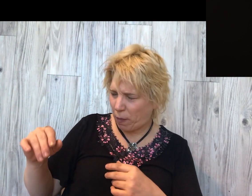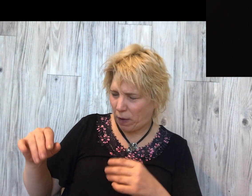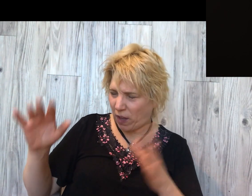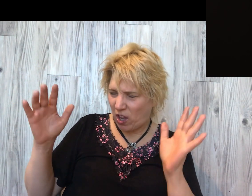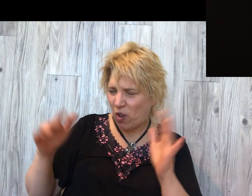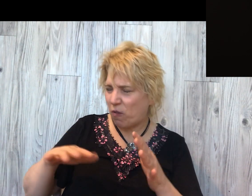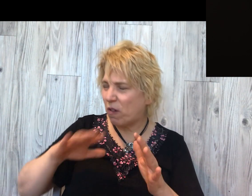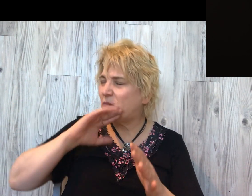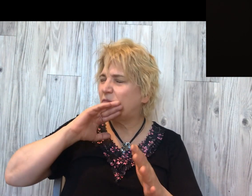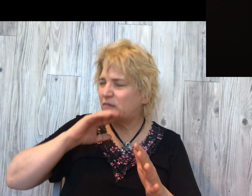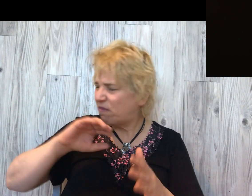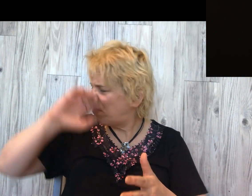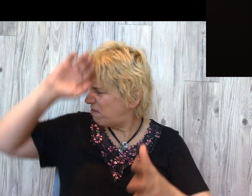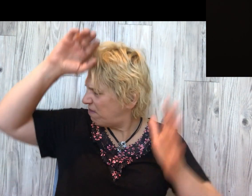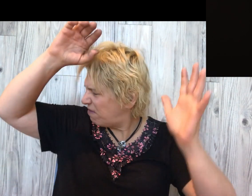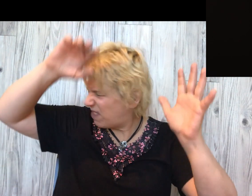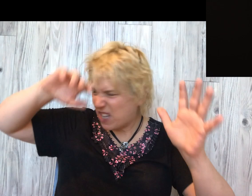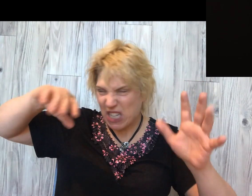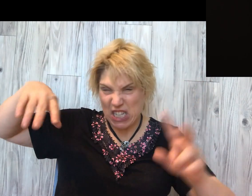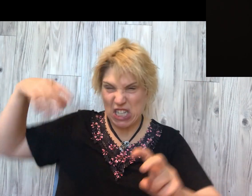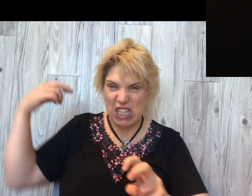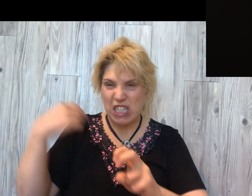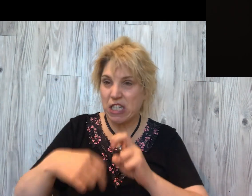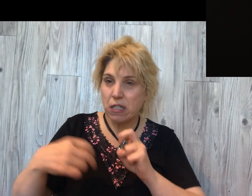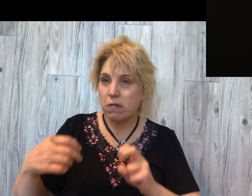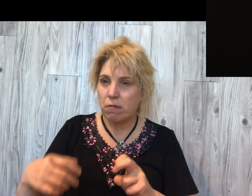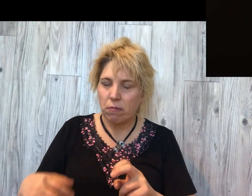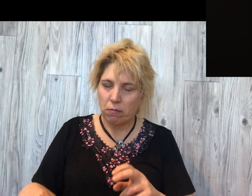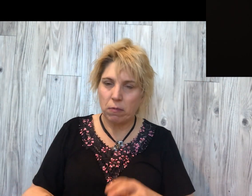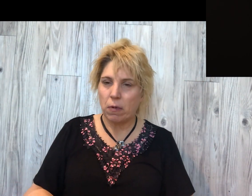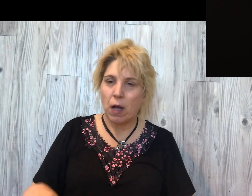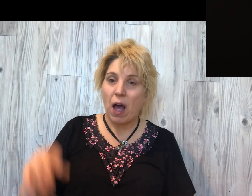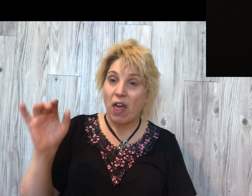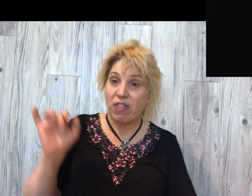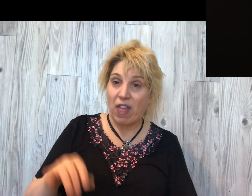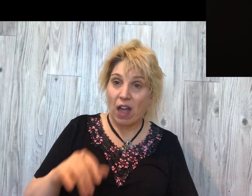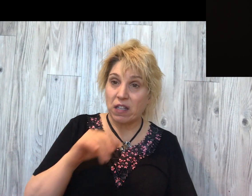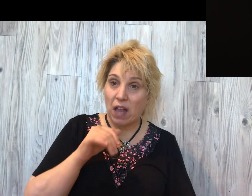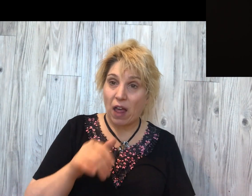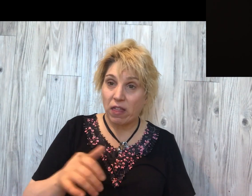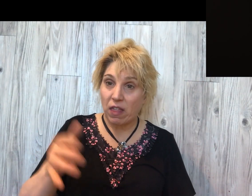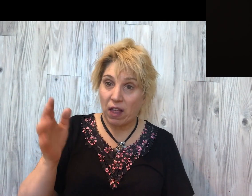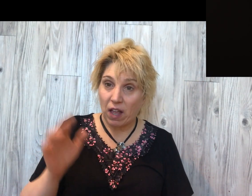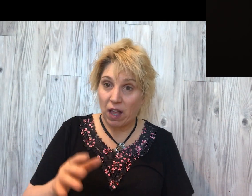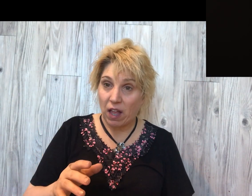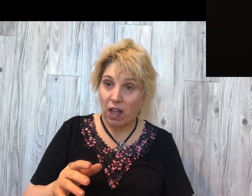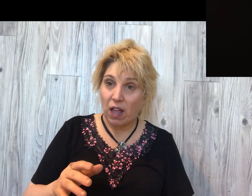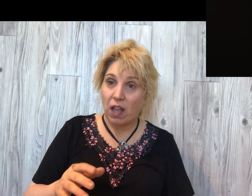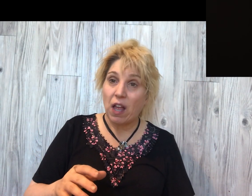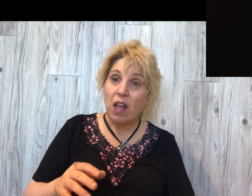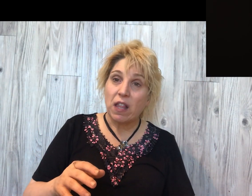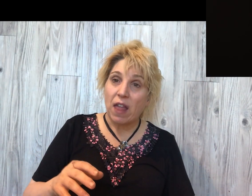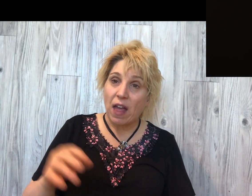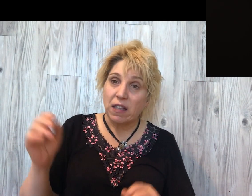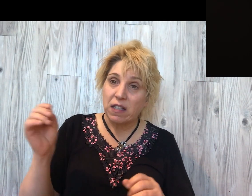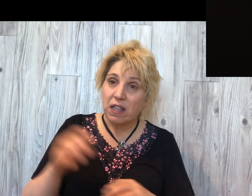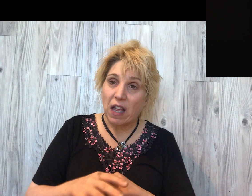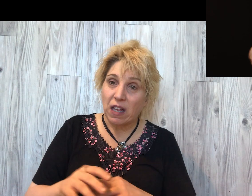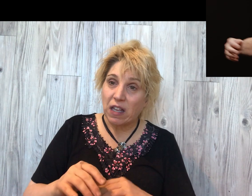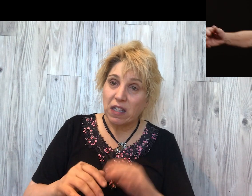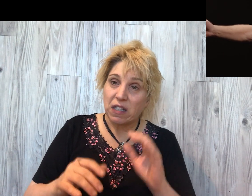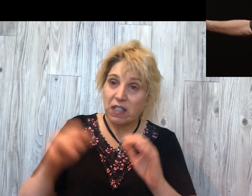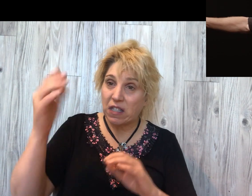it so that he can deal with you in a harsh way. That's not the God who sent his son Jesus into the